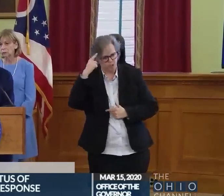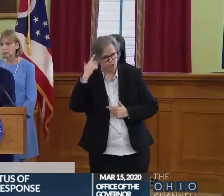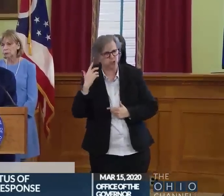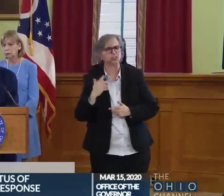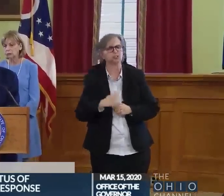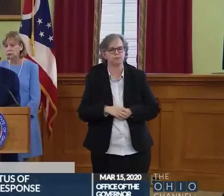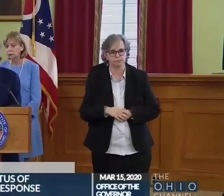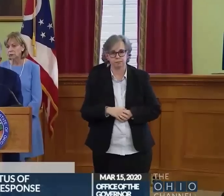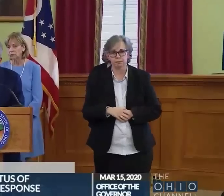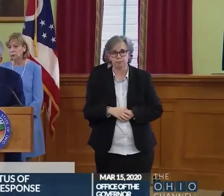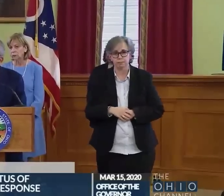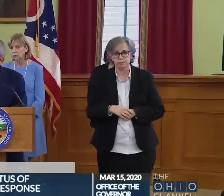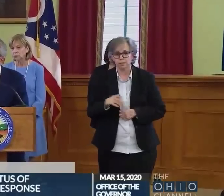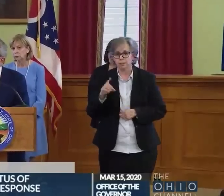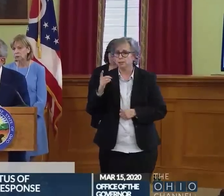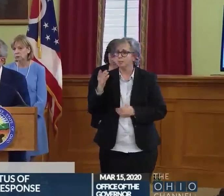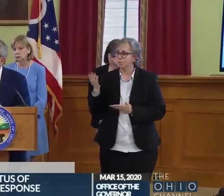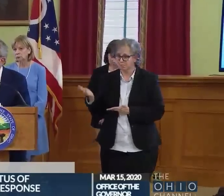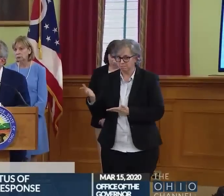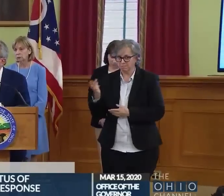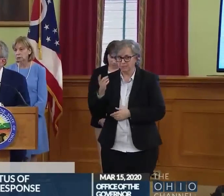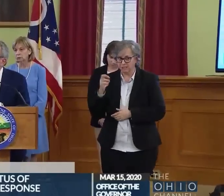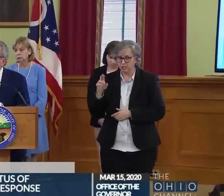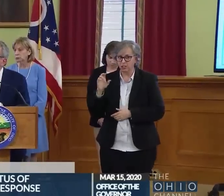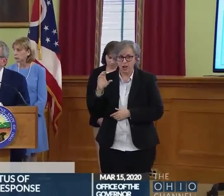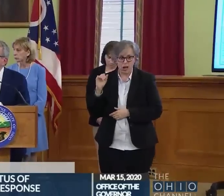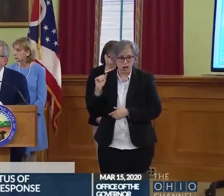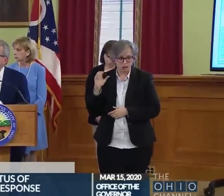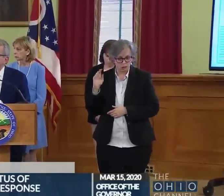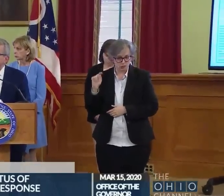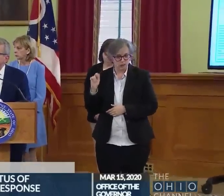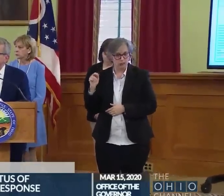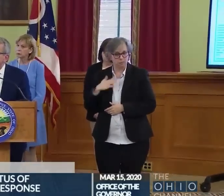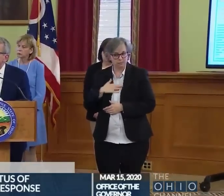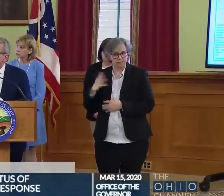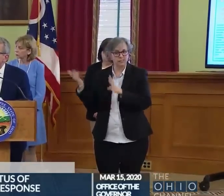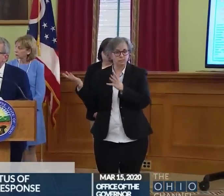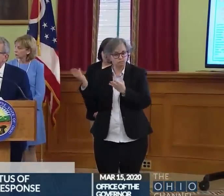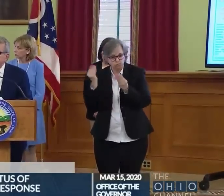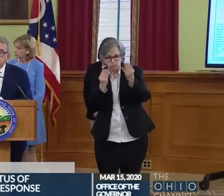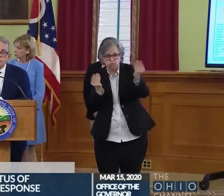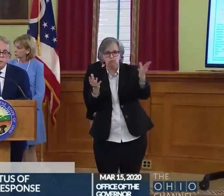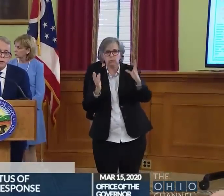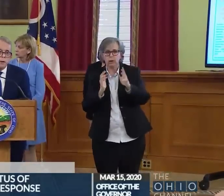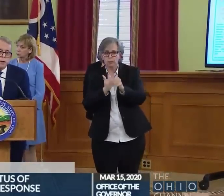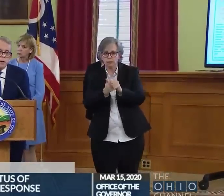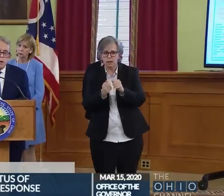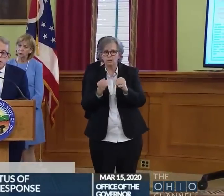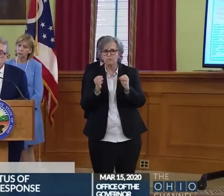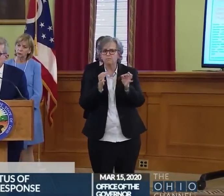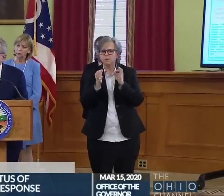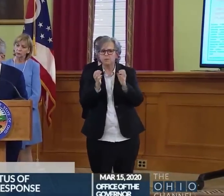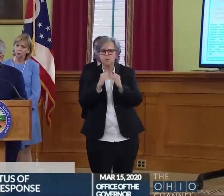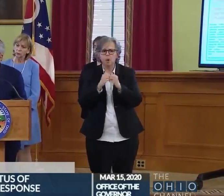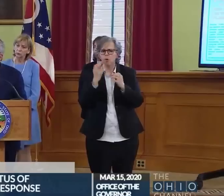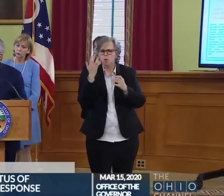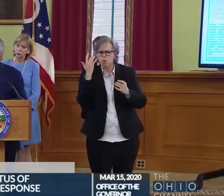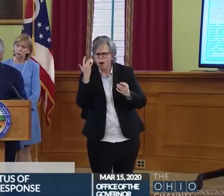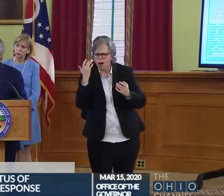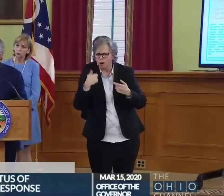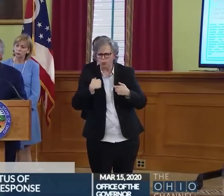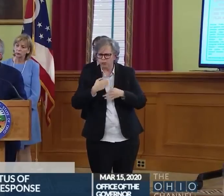Dr. Acton can give you an update of really where we are and some of the rationale behind this decision. The Lieutenant